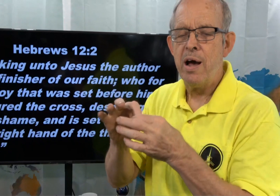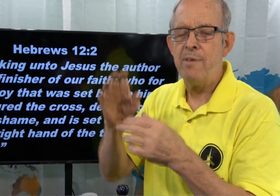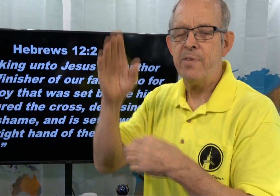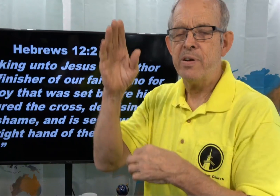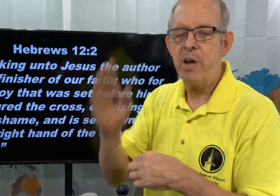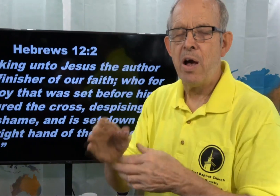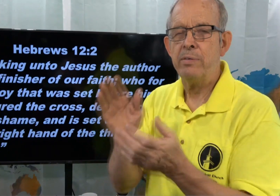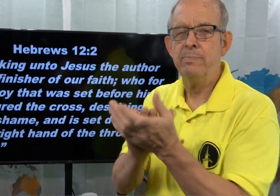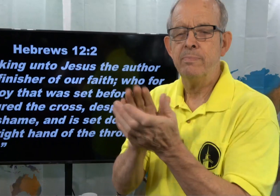of God.